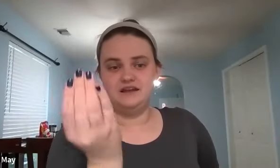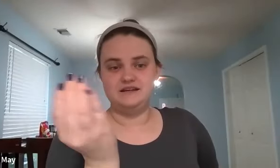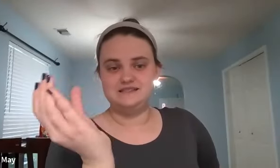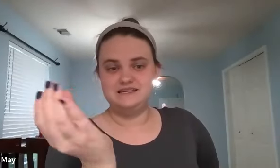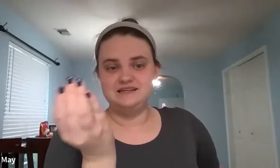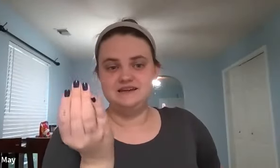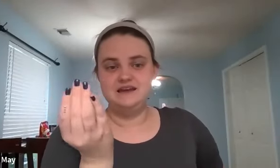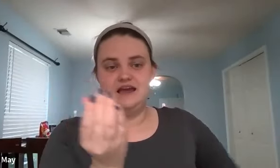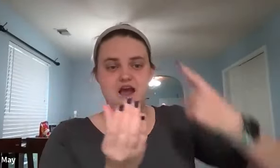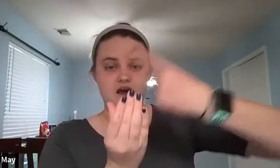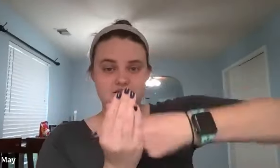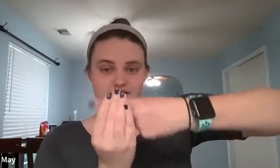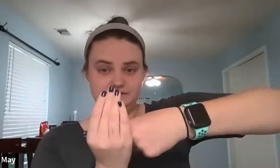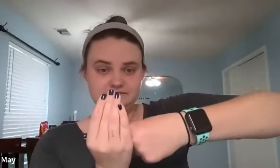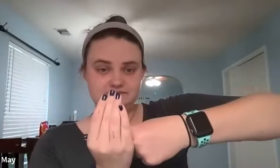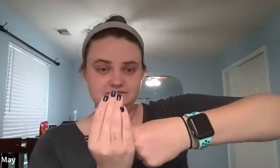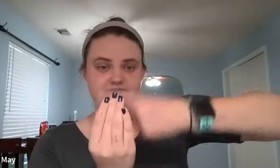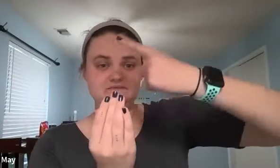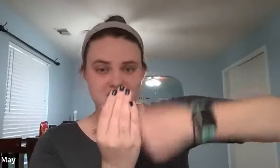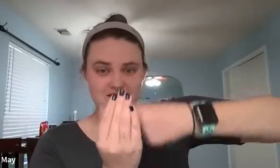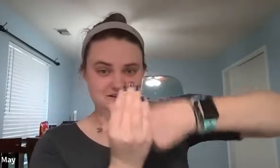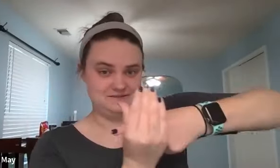in a C, hot dog. Hot dog.